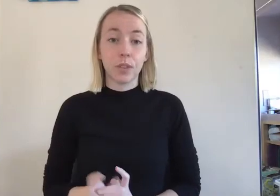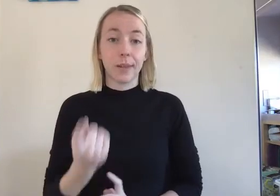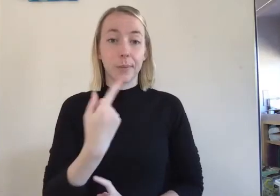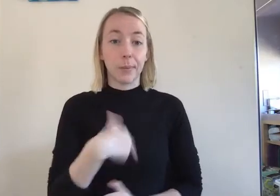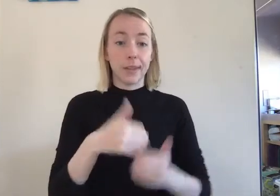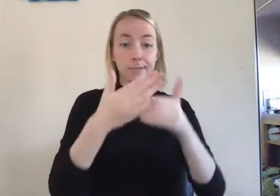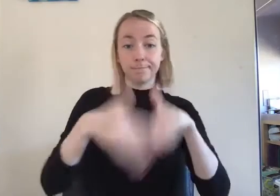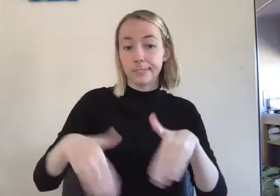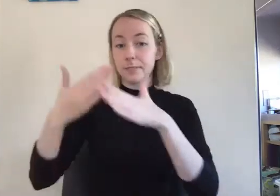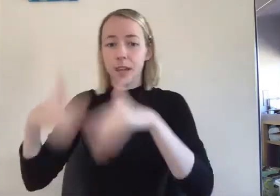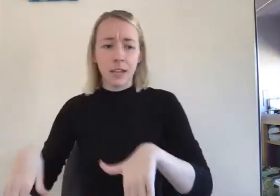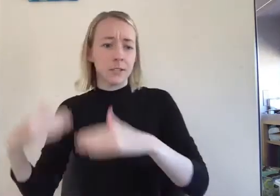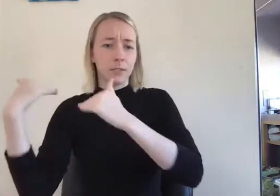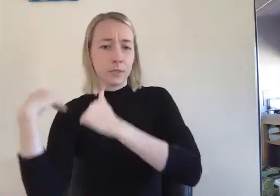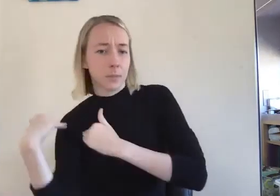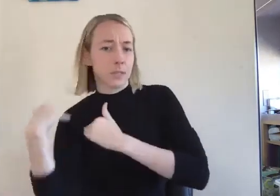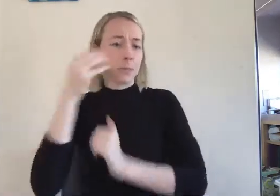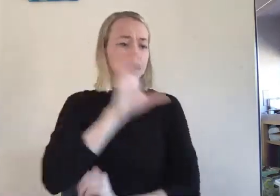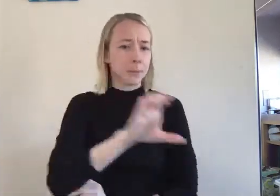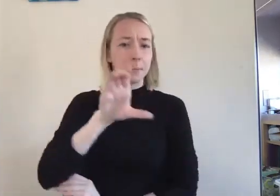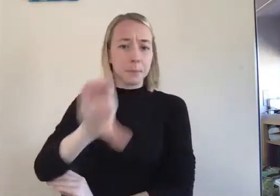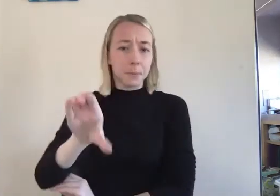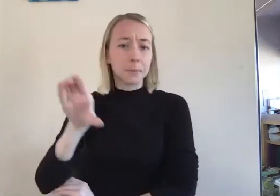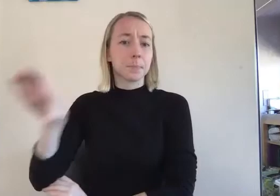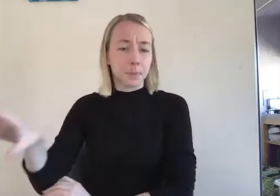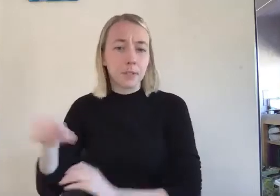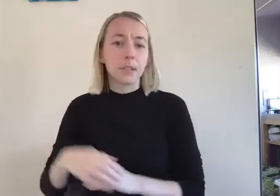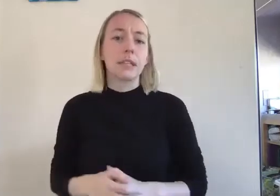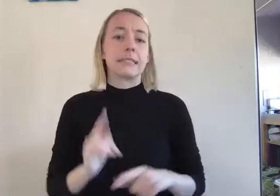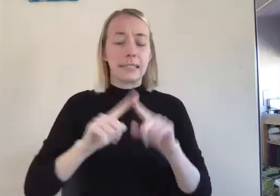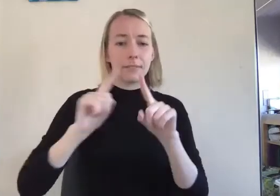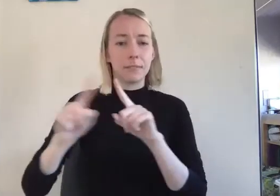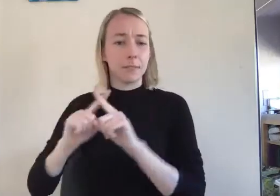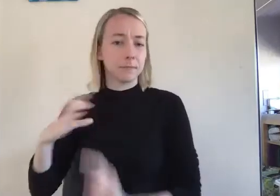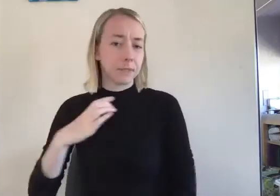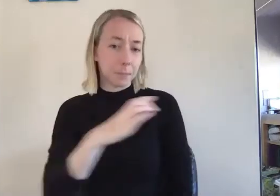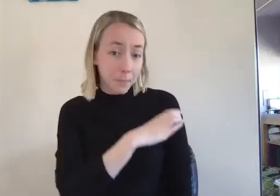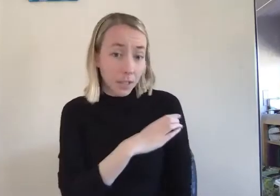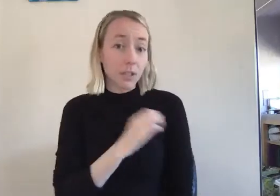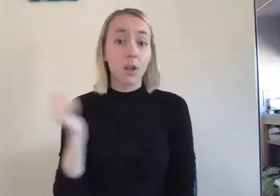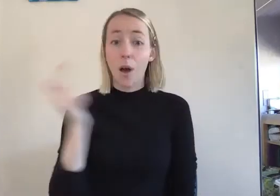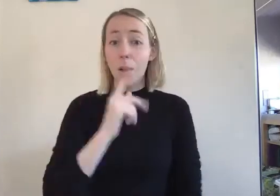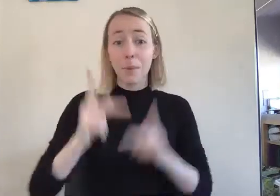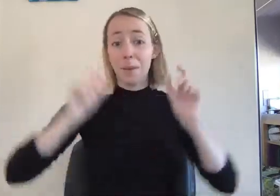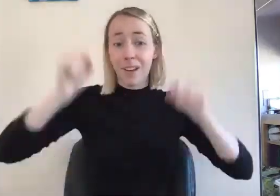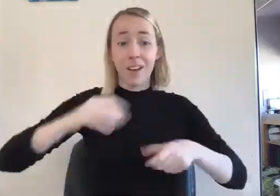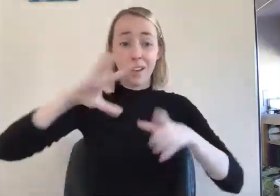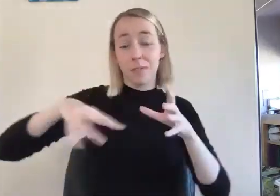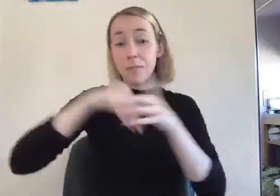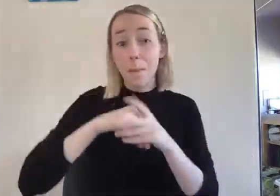we divide and delegate responsibilities in the fellowship and in different service committees, and everyone gets to